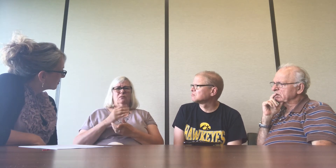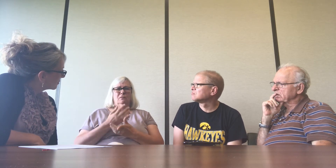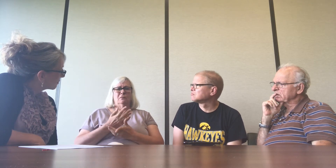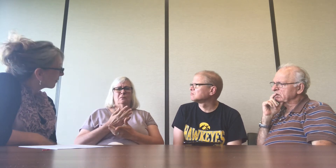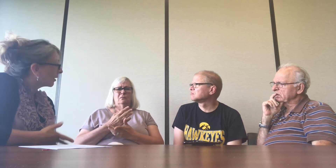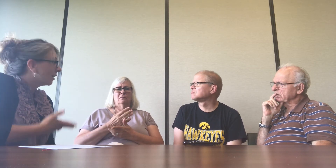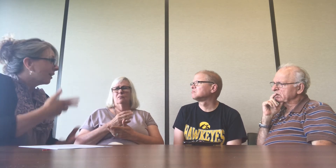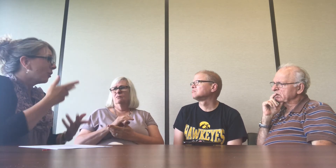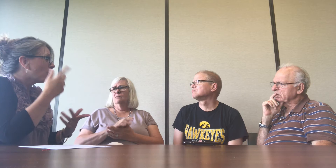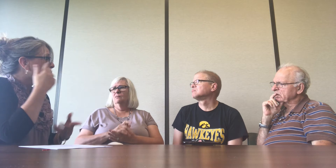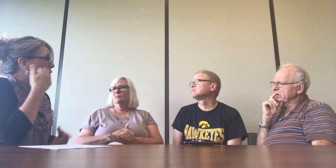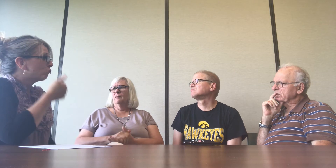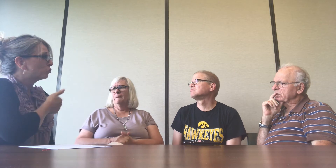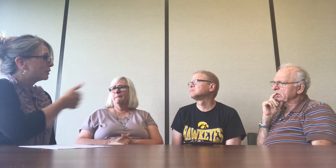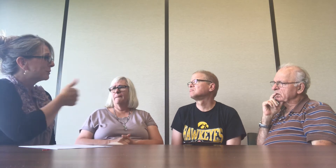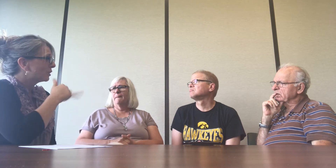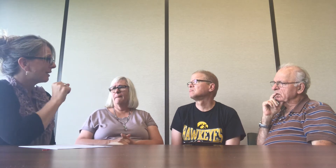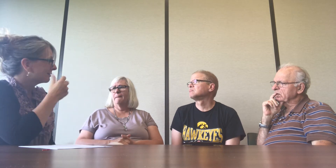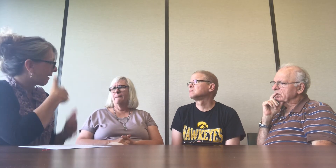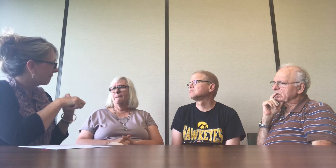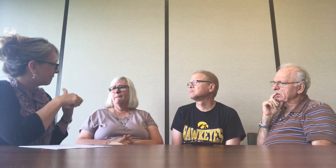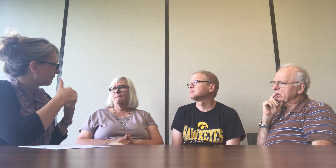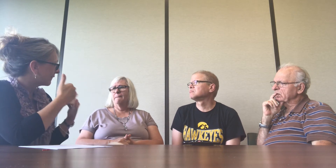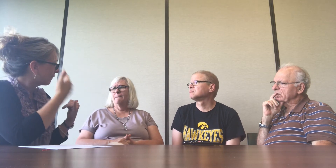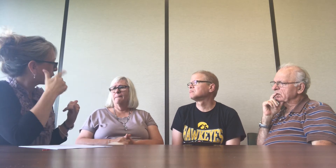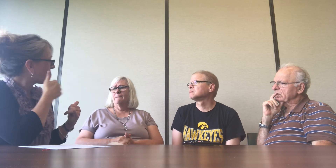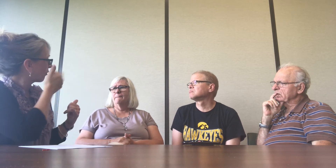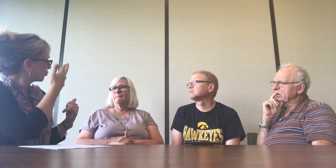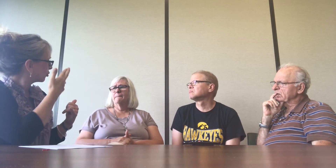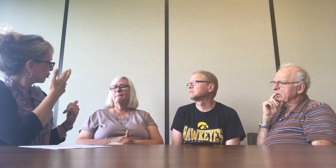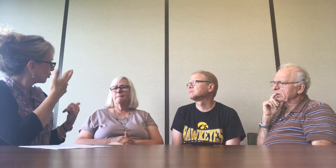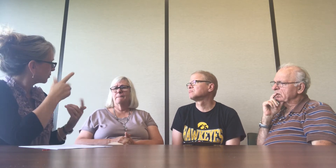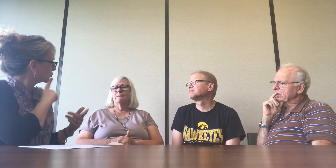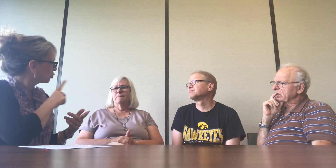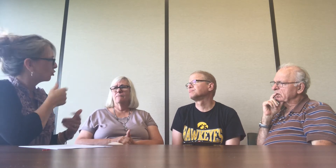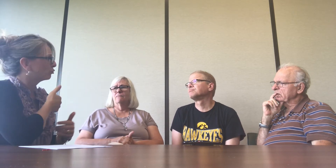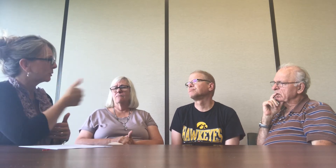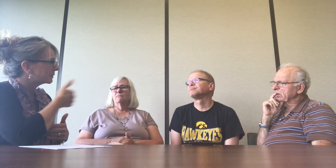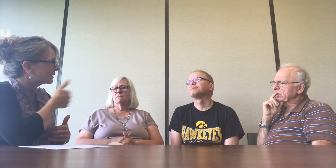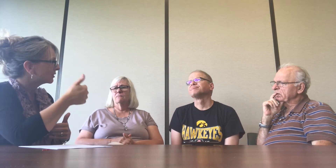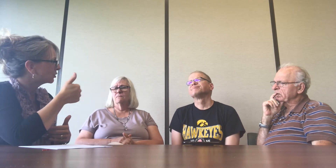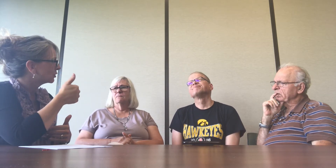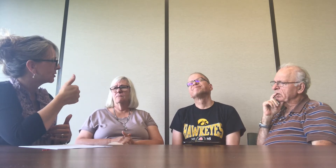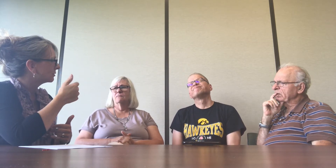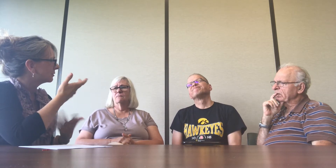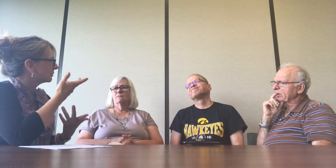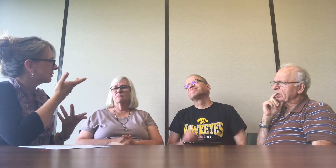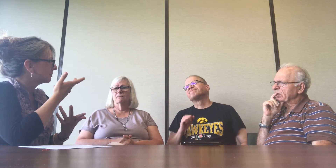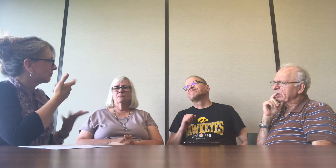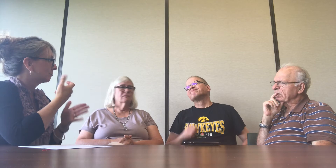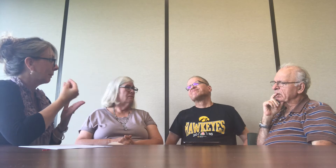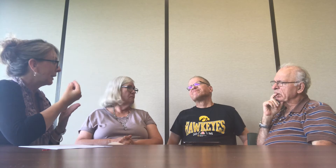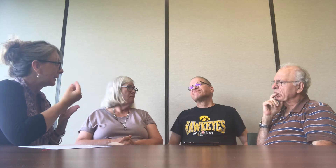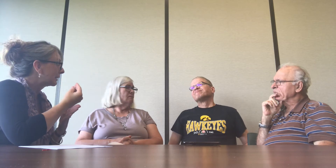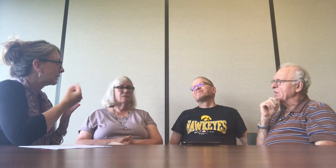on Wednesdays, but I think they disbanded due to low attendance. Jennifer, I know transportation is